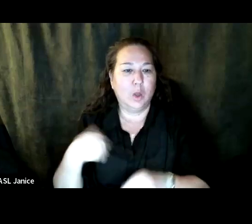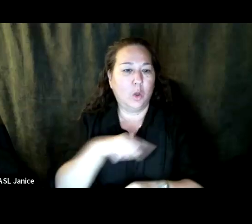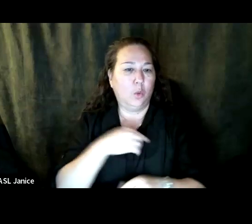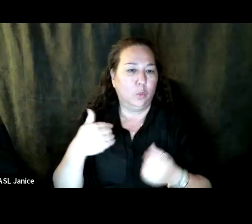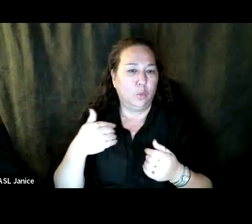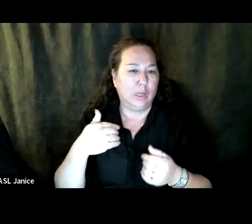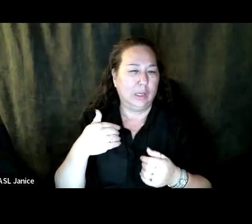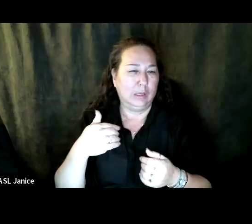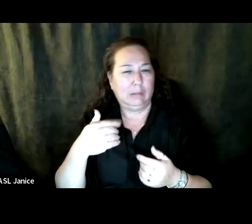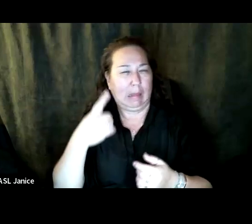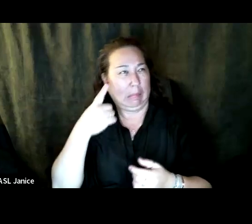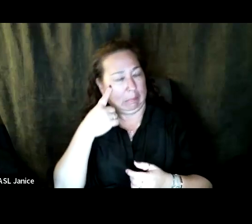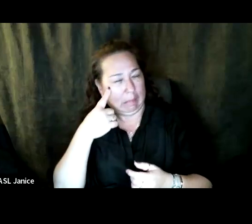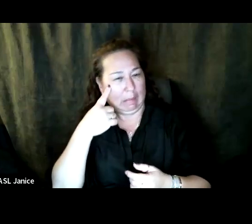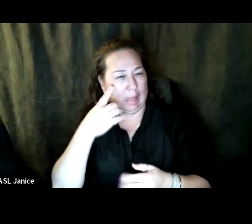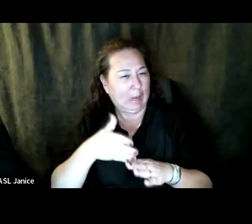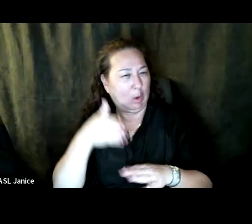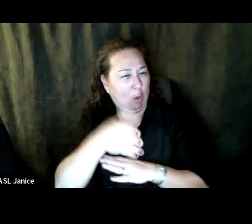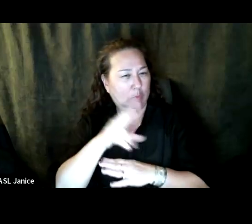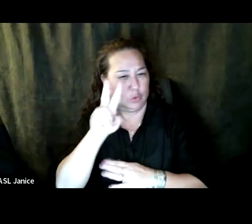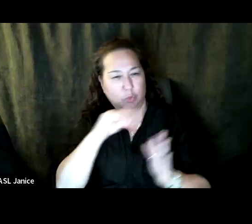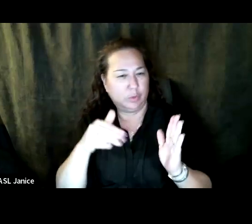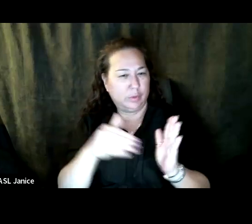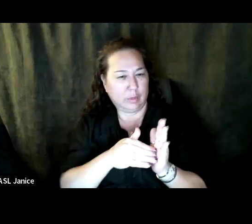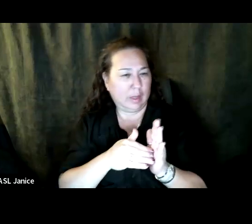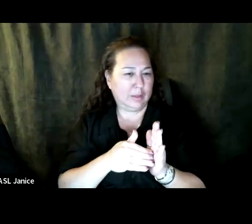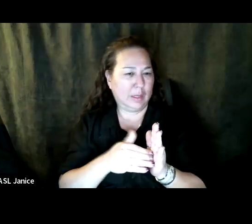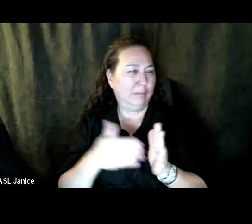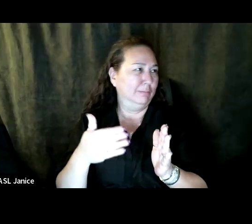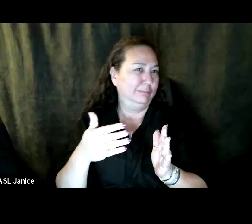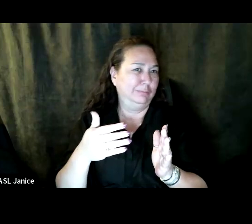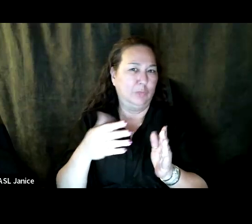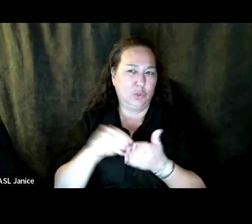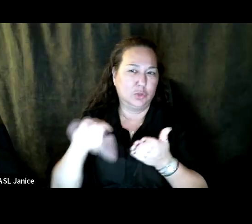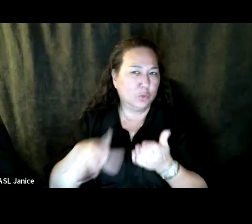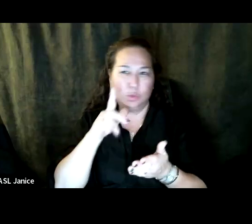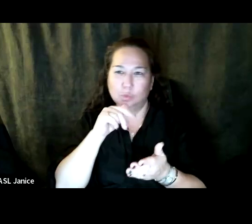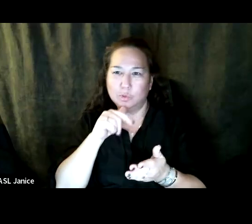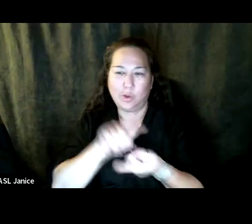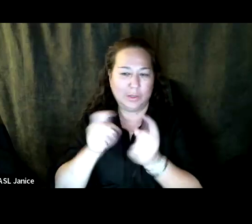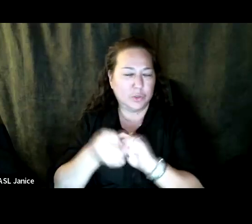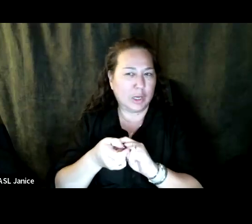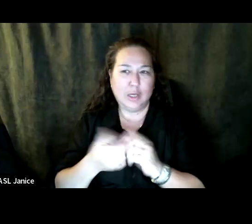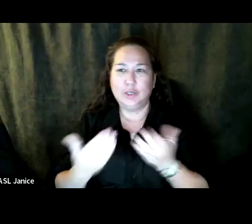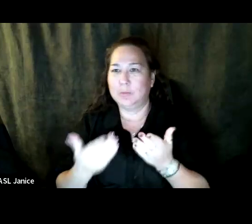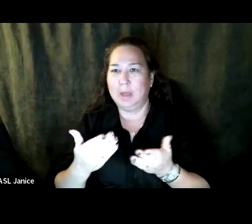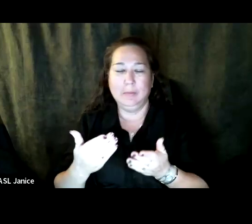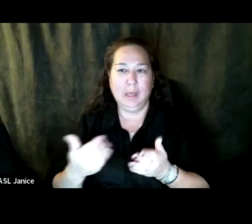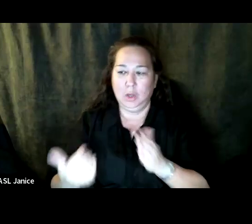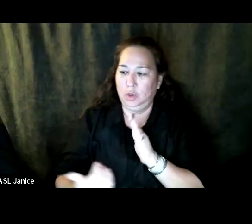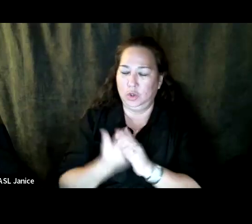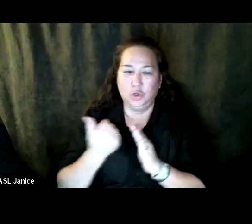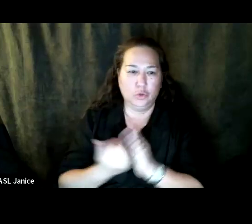of change in their transportation. So that could have been a new school, or they moved, or a new IEP that was entered after